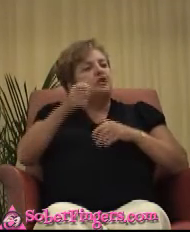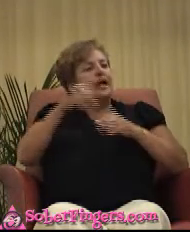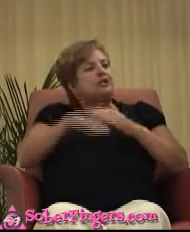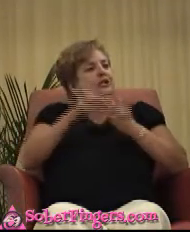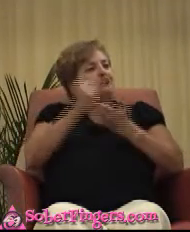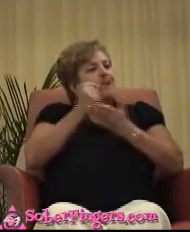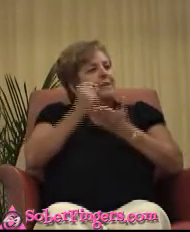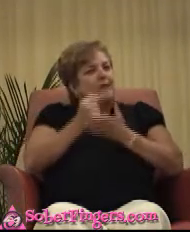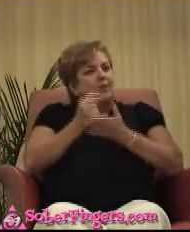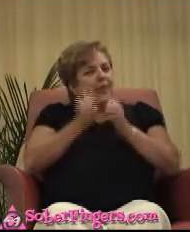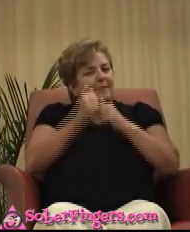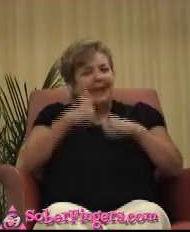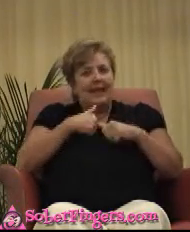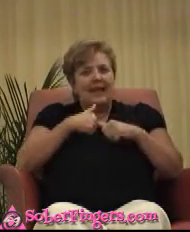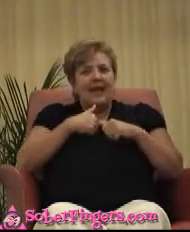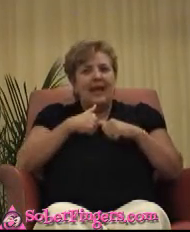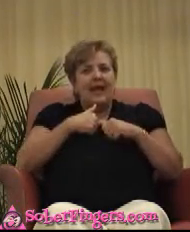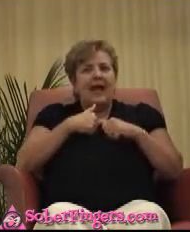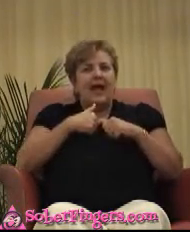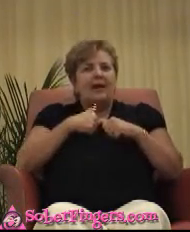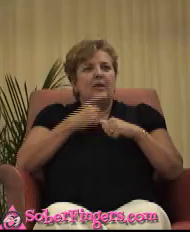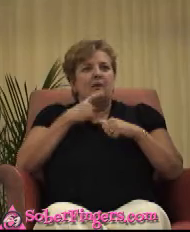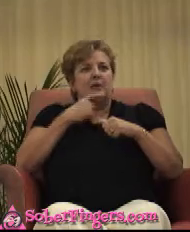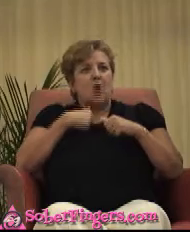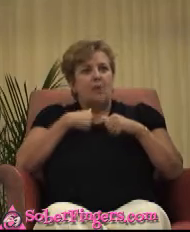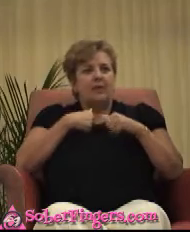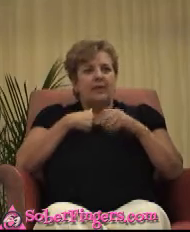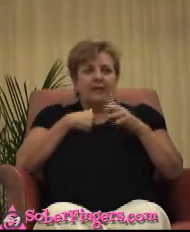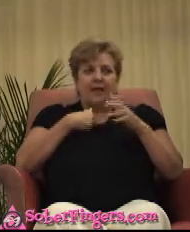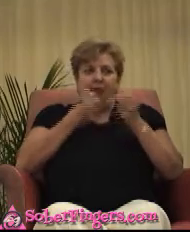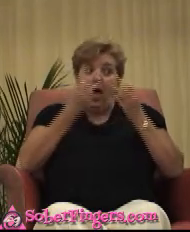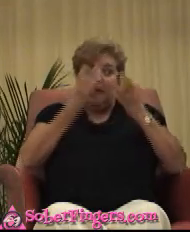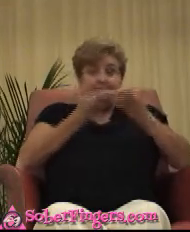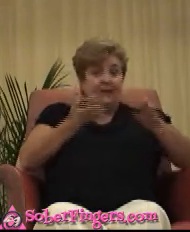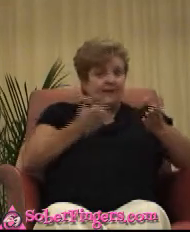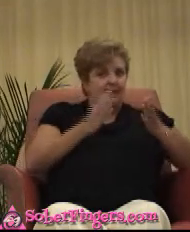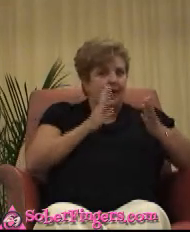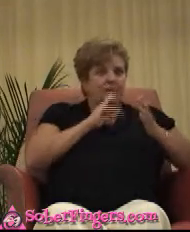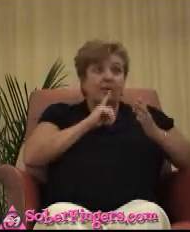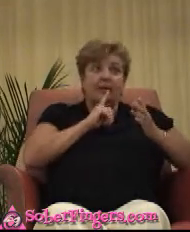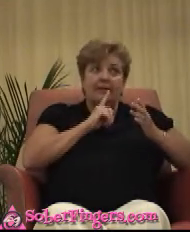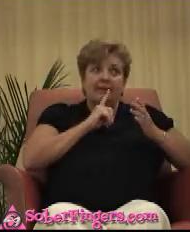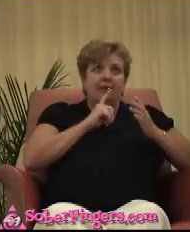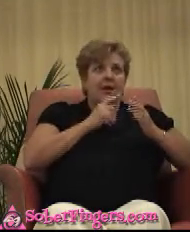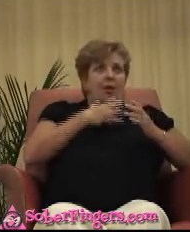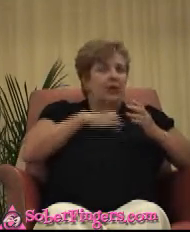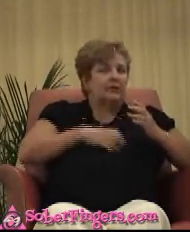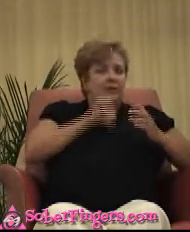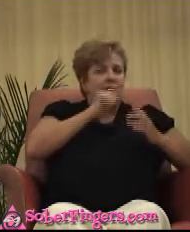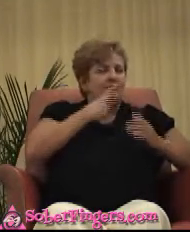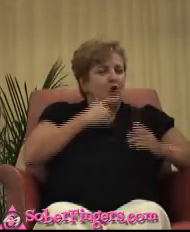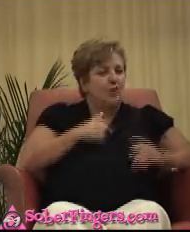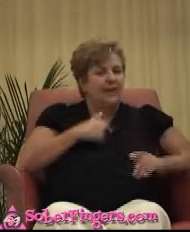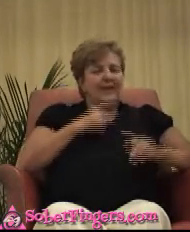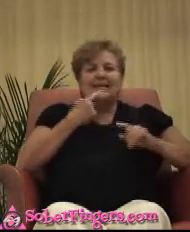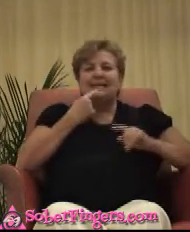time he could, and he told me a lot of things I just assumed he kept quiet about it. He said the sentencing, he said, is a